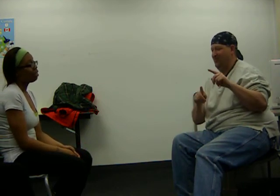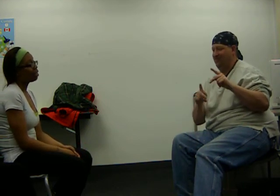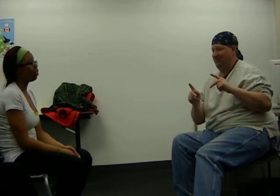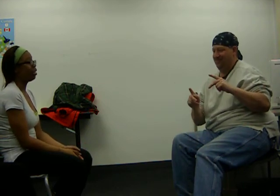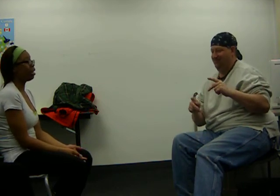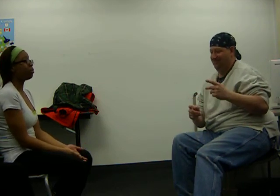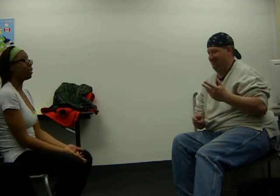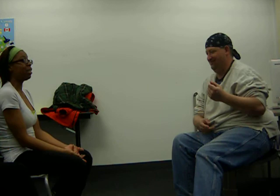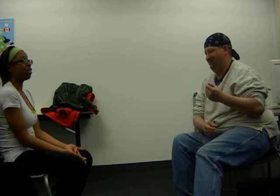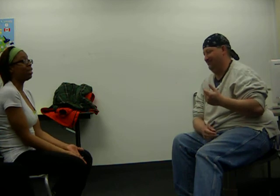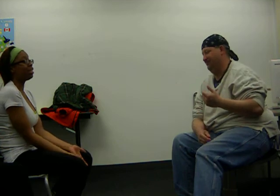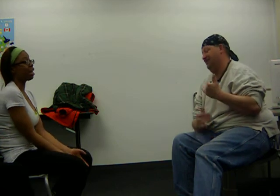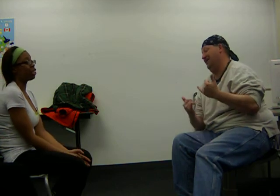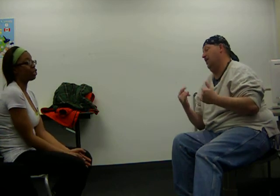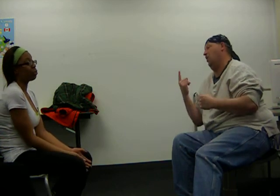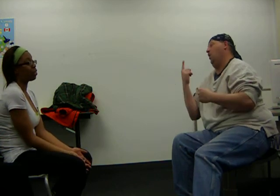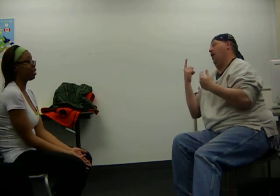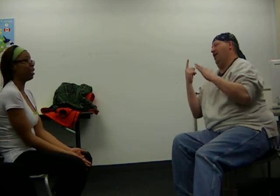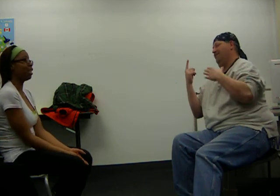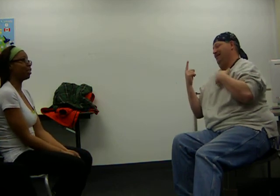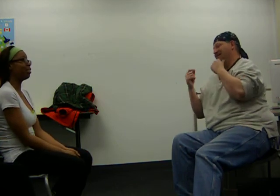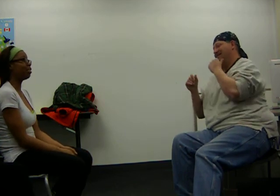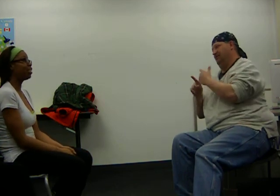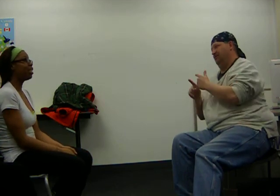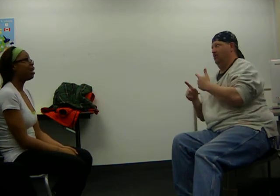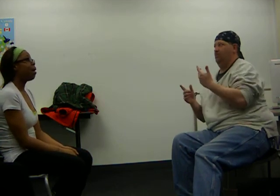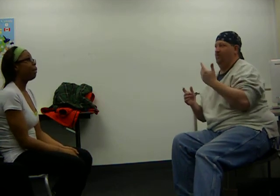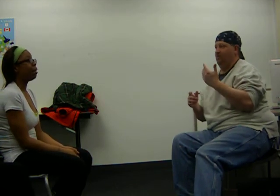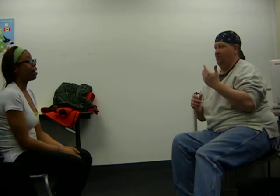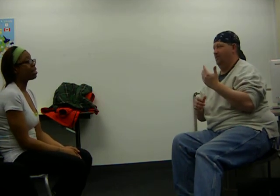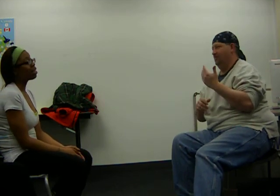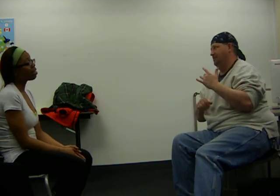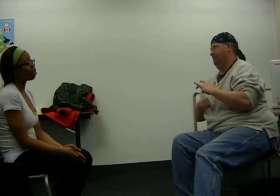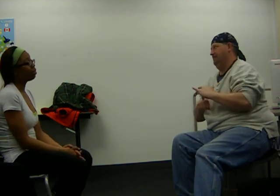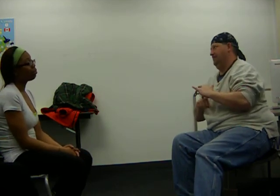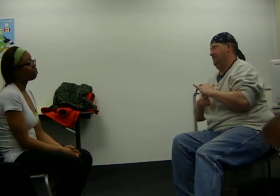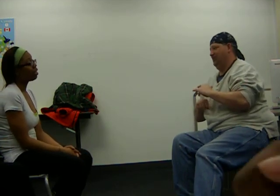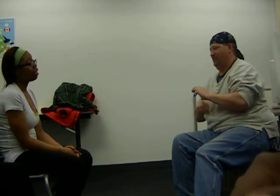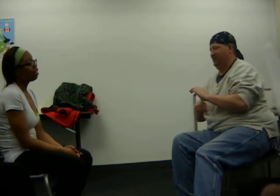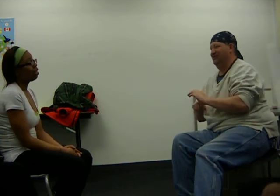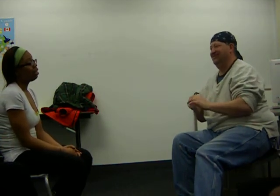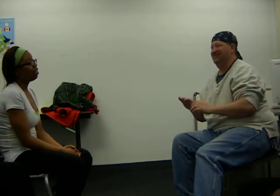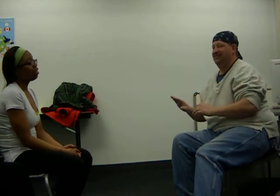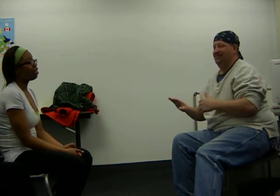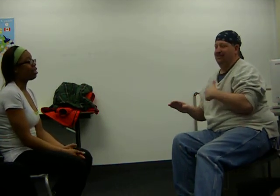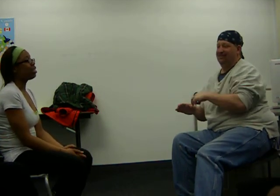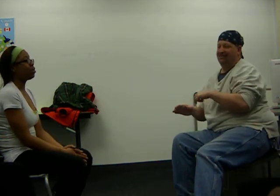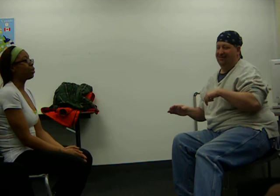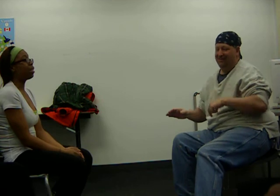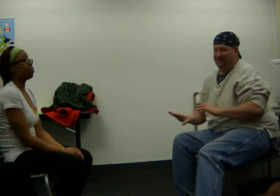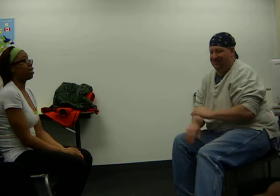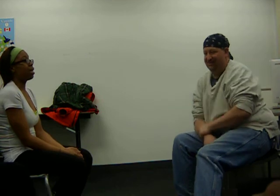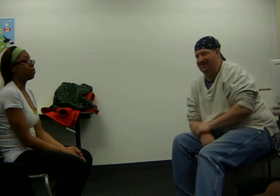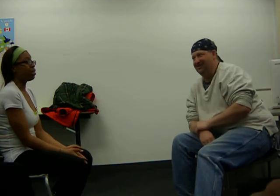So he doesn't really go, he's not a church person either. But my sister, she's really obsessed with